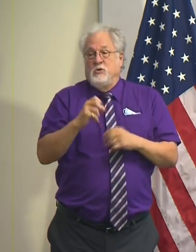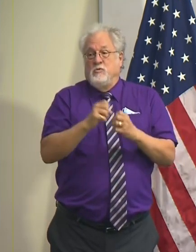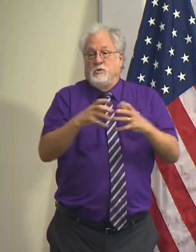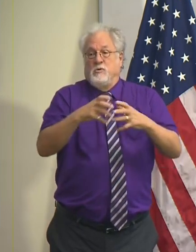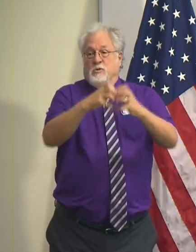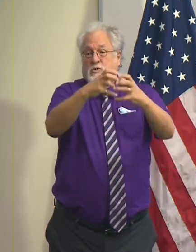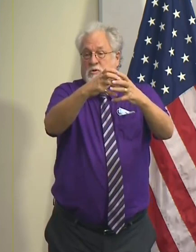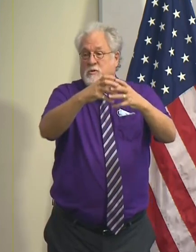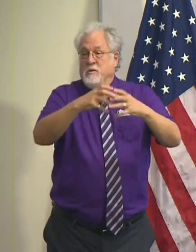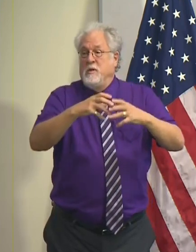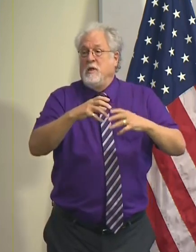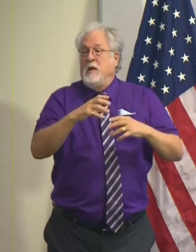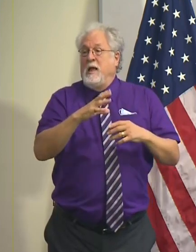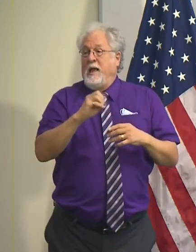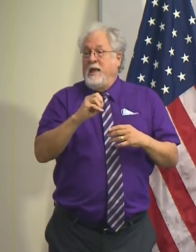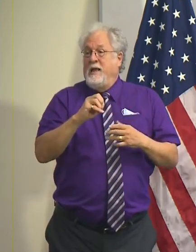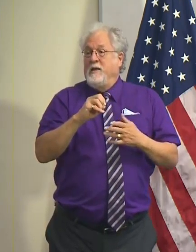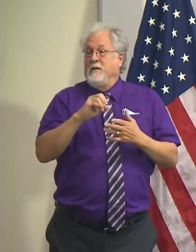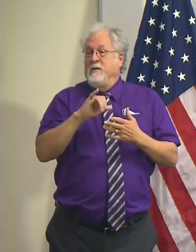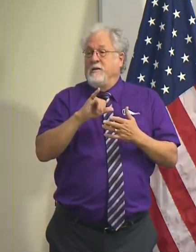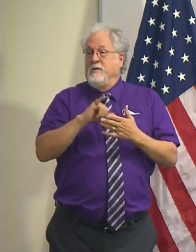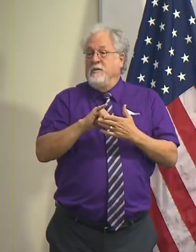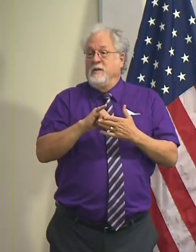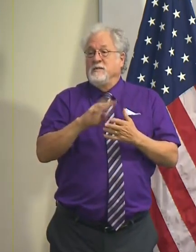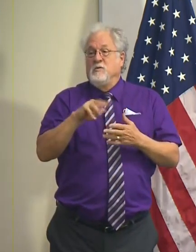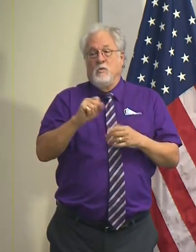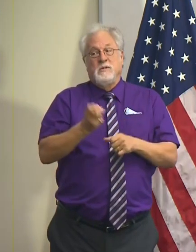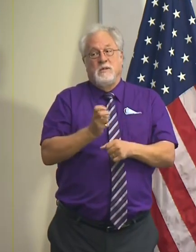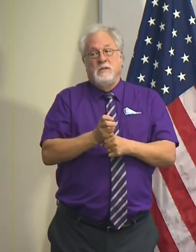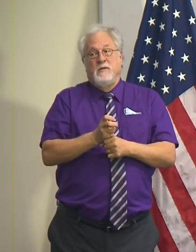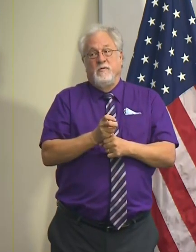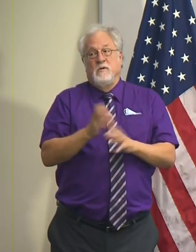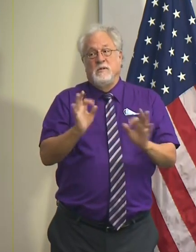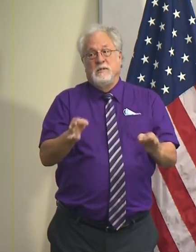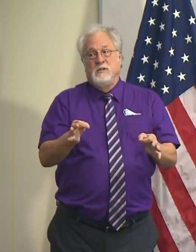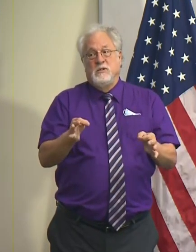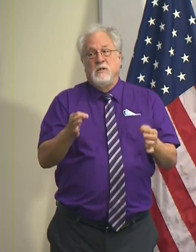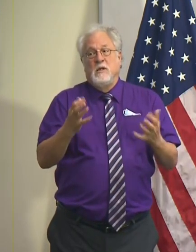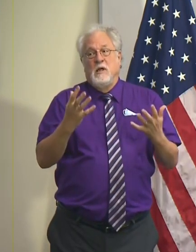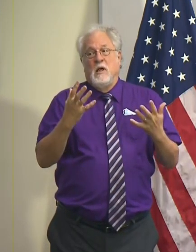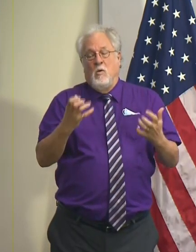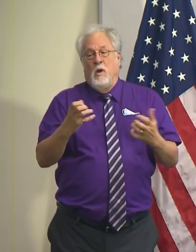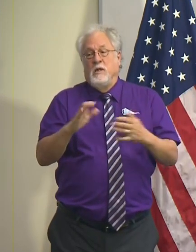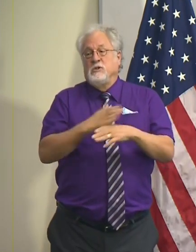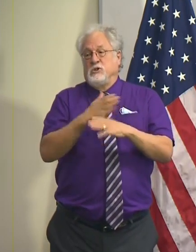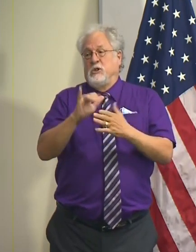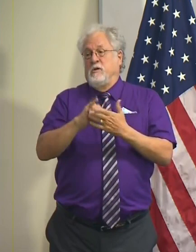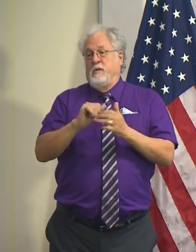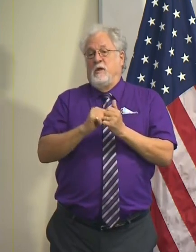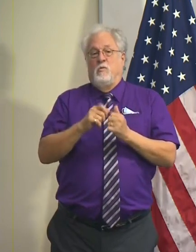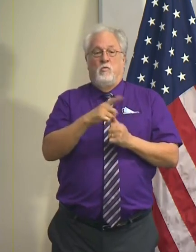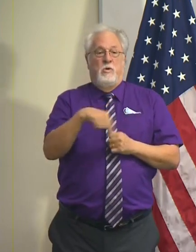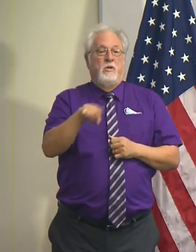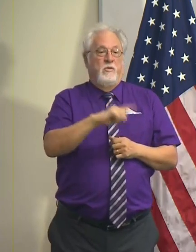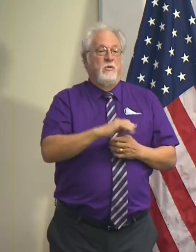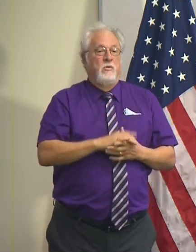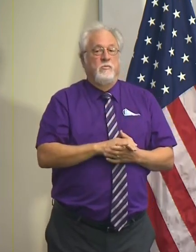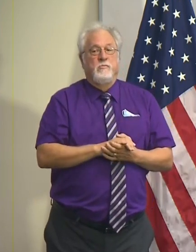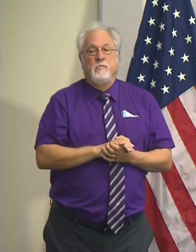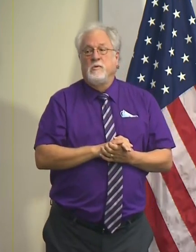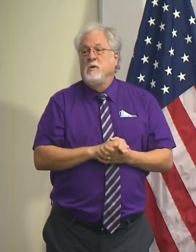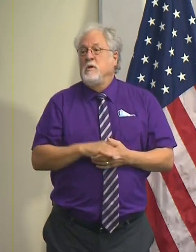surges. And so this was a difficult one, and I just wanted to share that with you